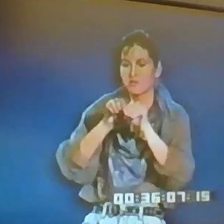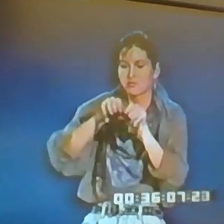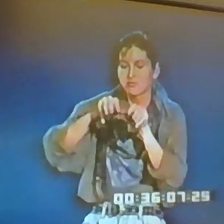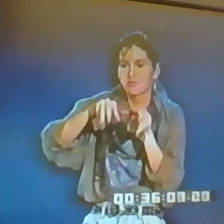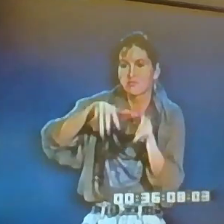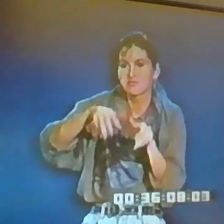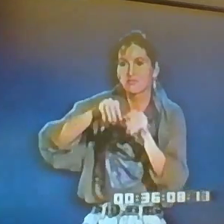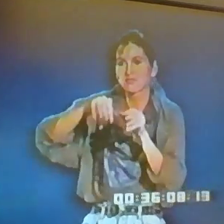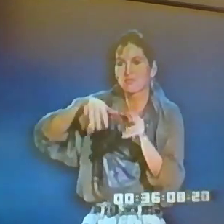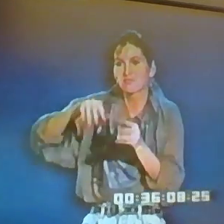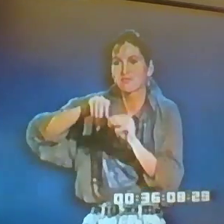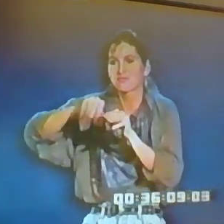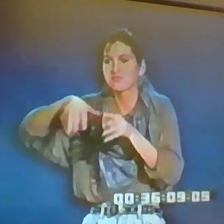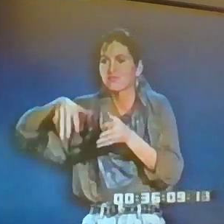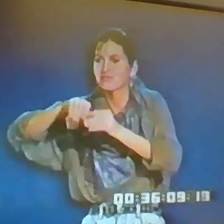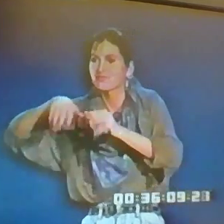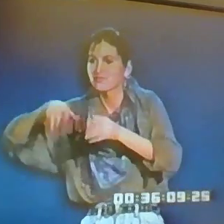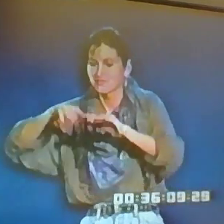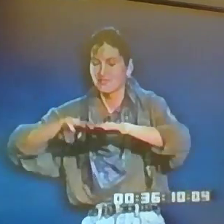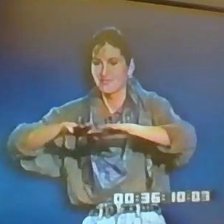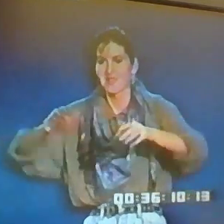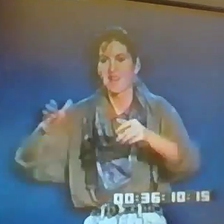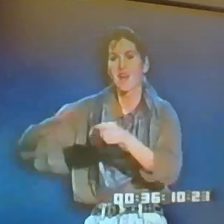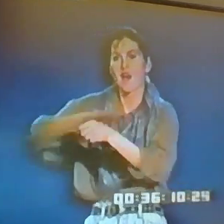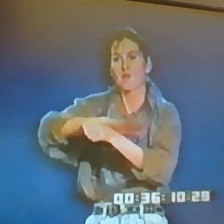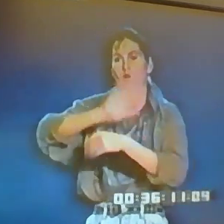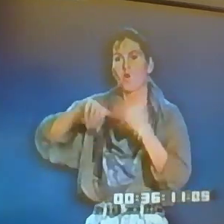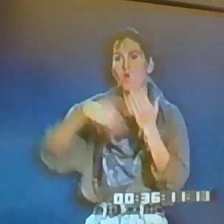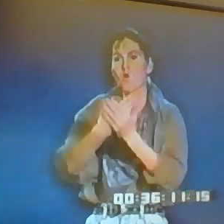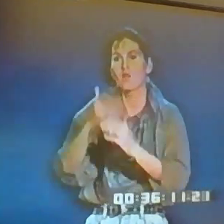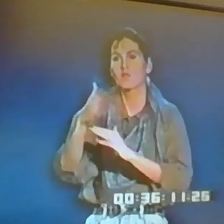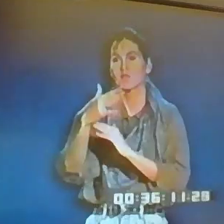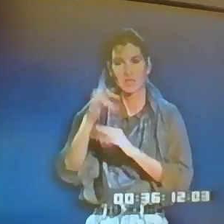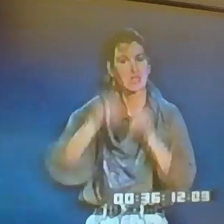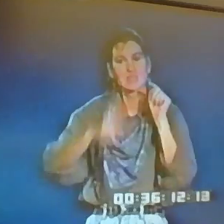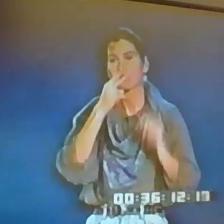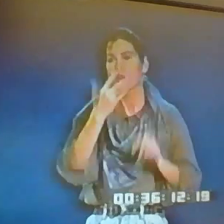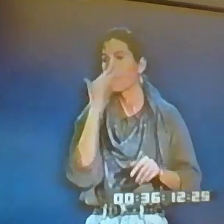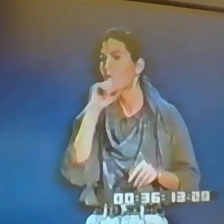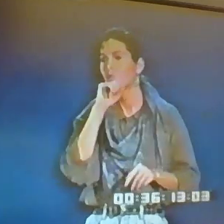and begin to scoop the sauce and pour it over the fish, nice and evenly.